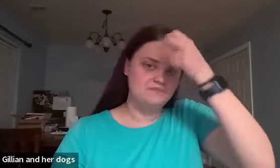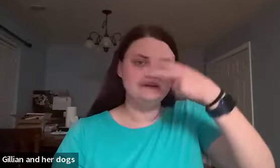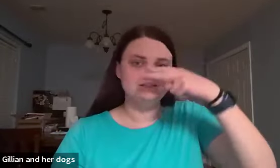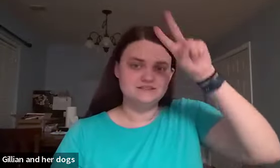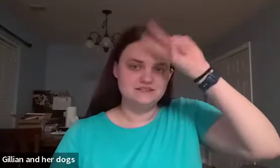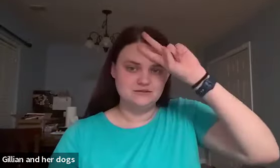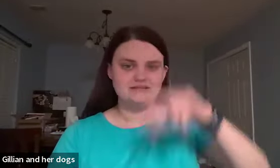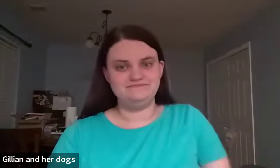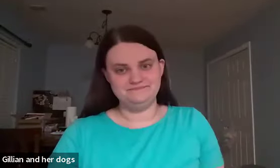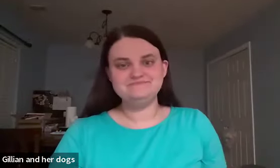dumb, stupid.